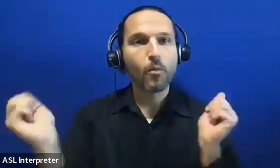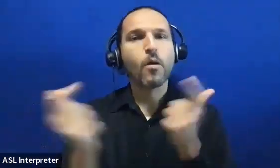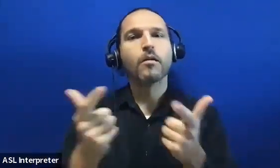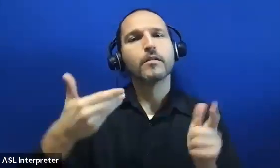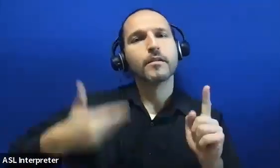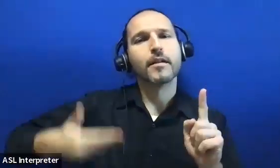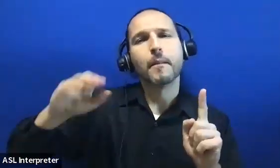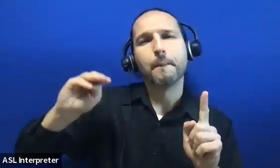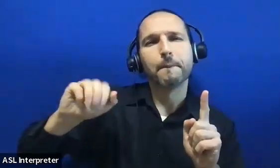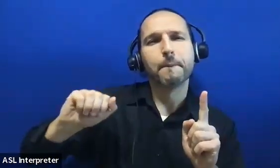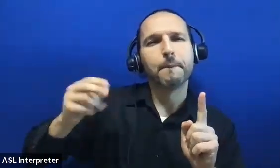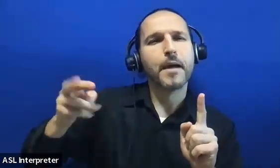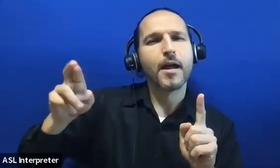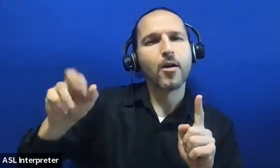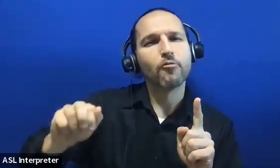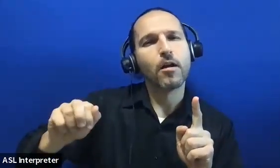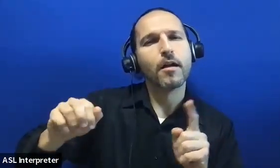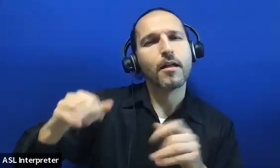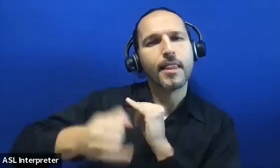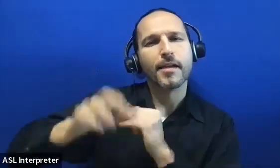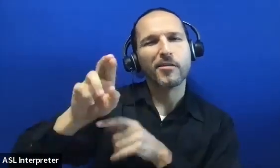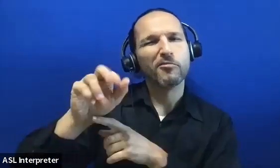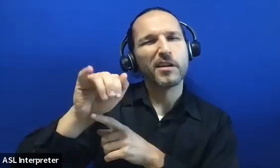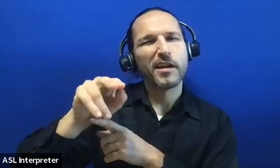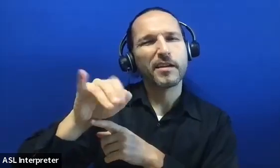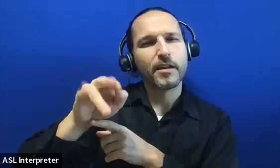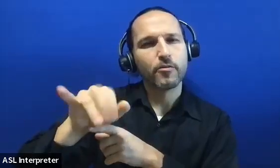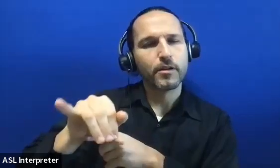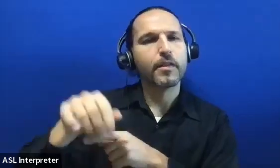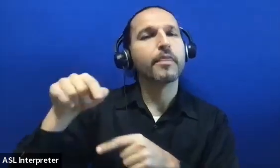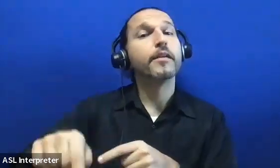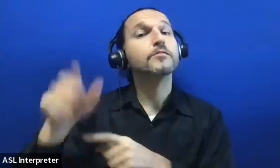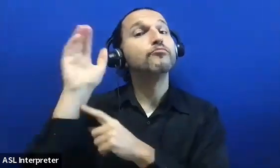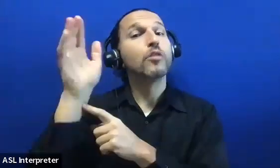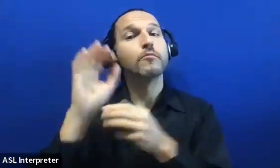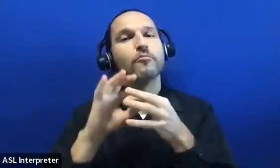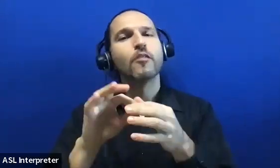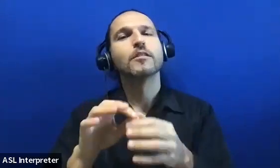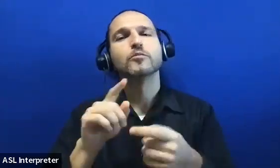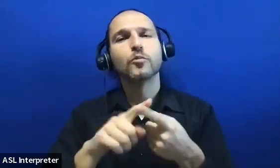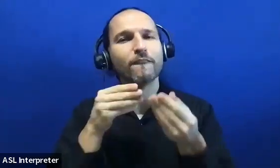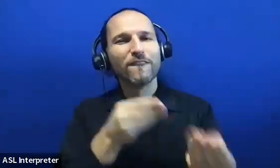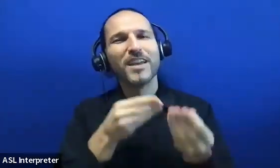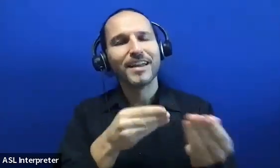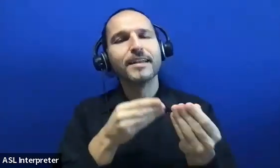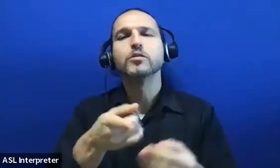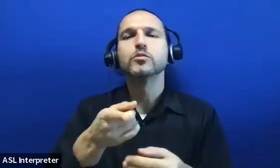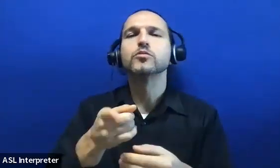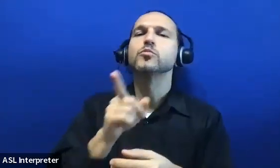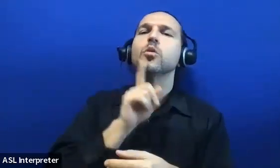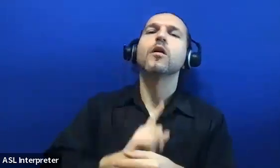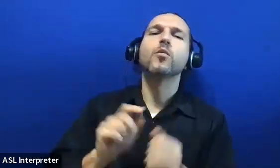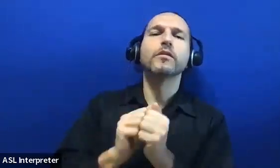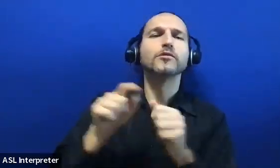My name is Mahra Rainieri, and this will be a presentation about feeding and swallowing in children with